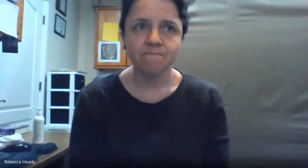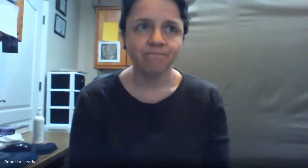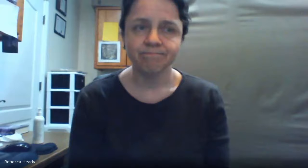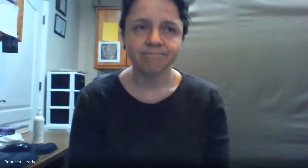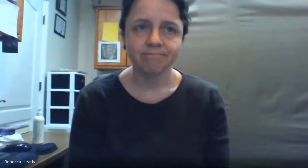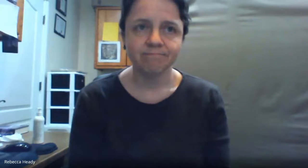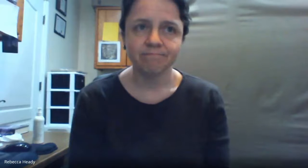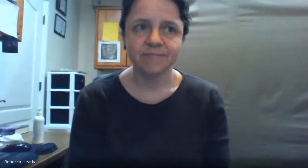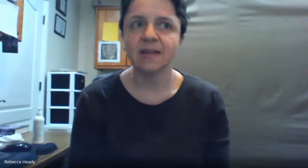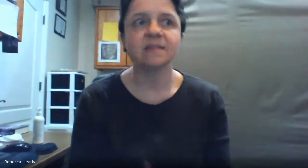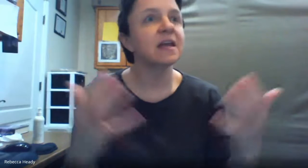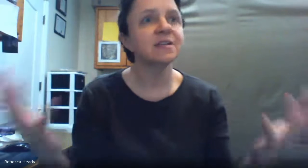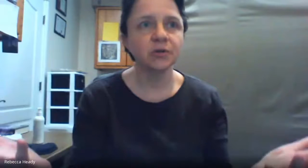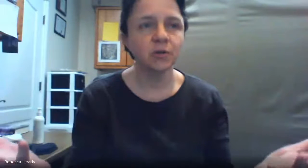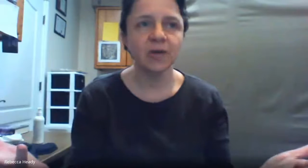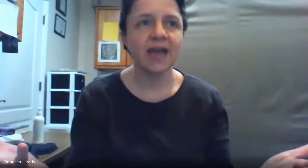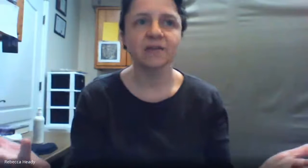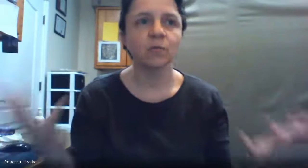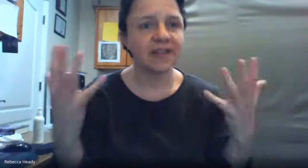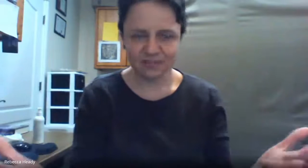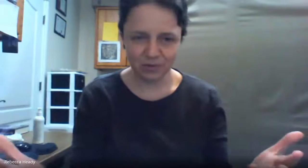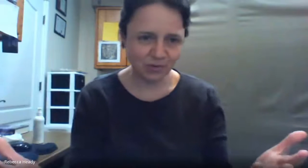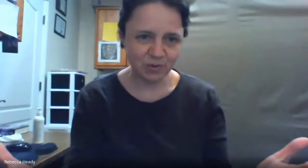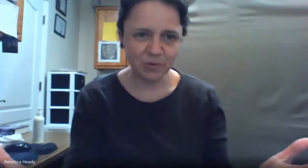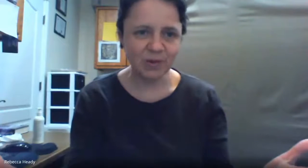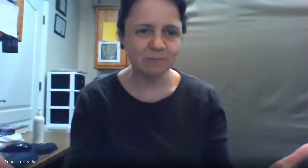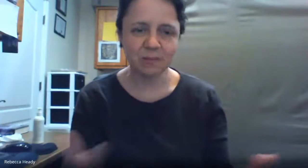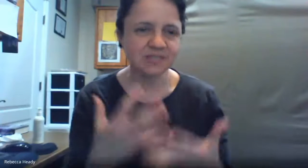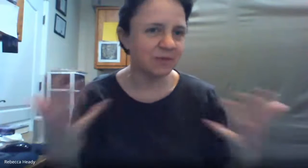the easier you can relate to those people and be able to meet their